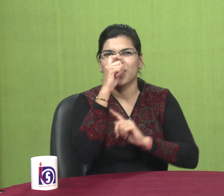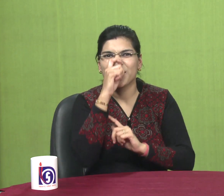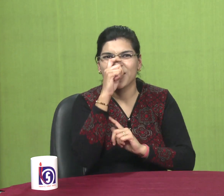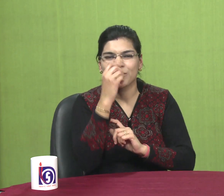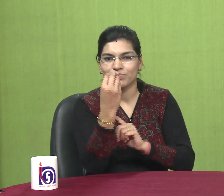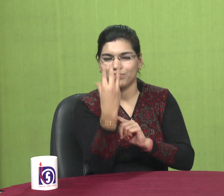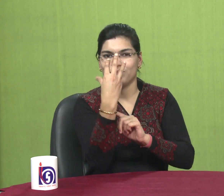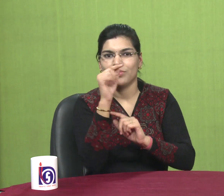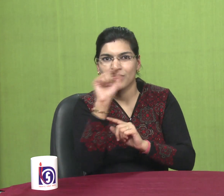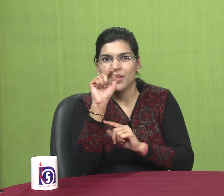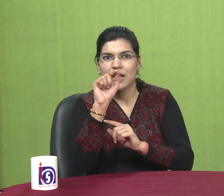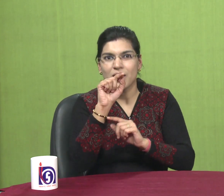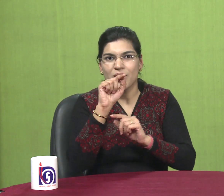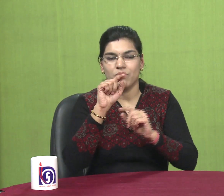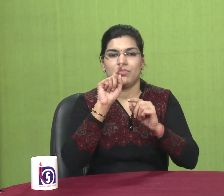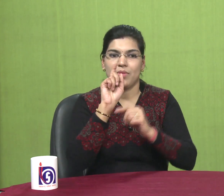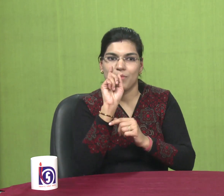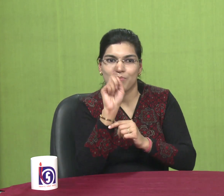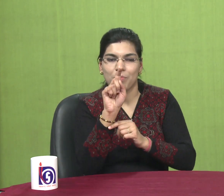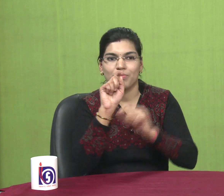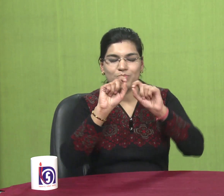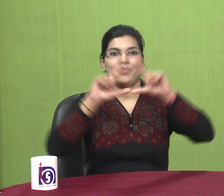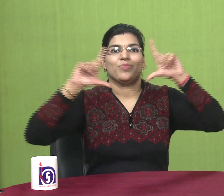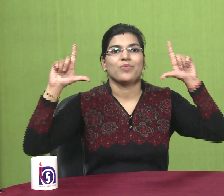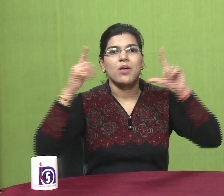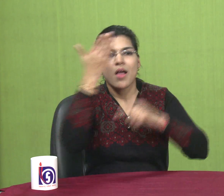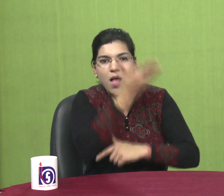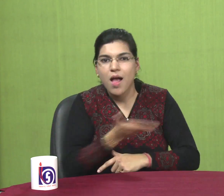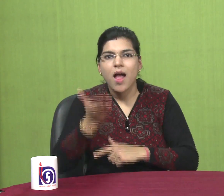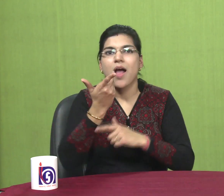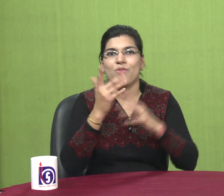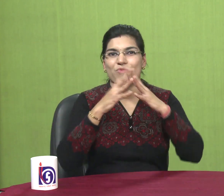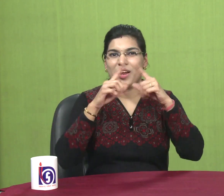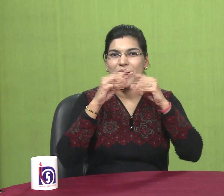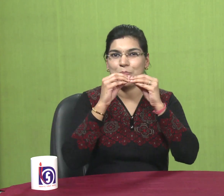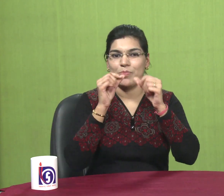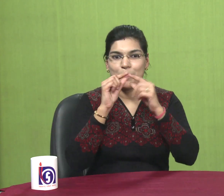that are shared and are of blue color and shared with other people.